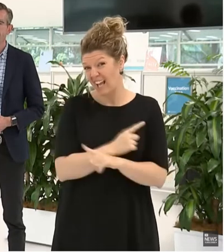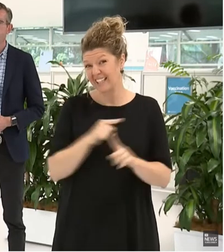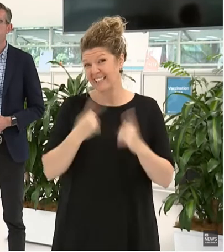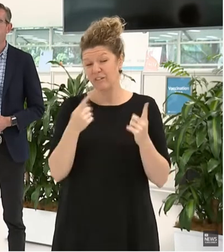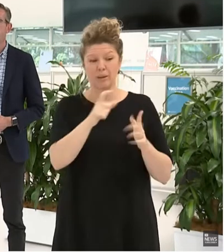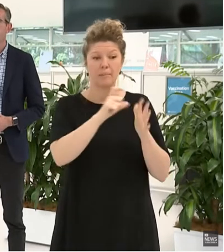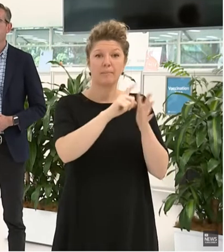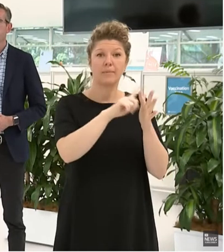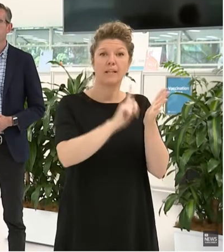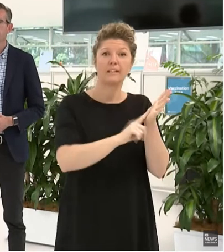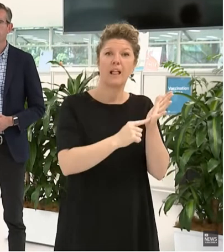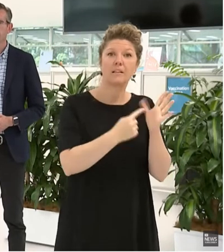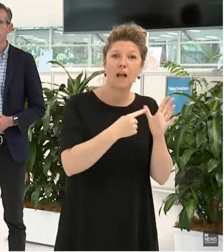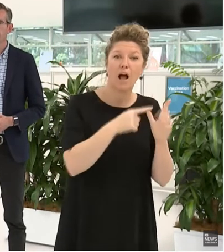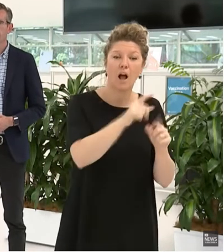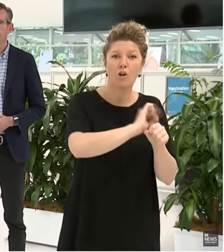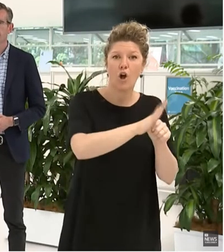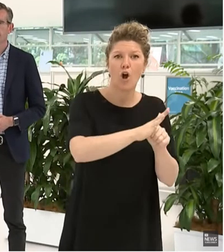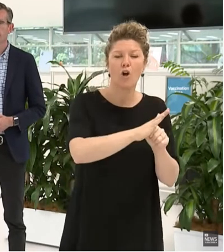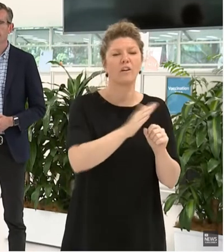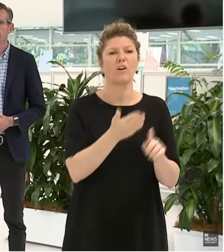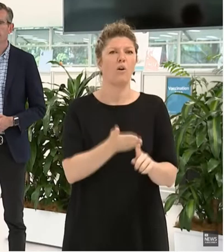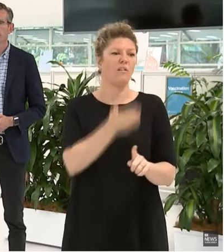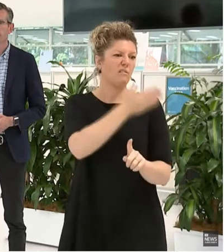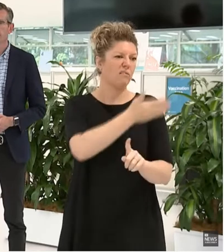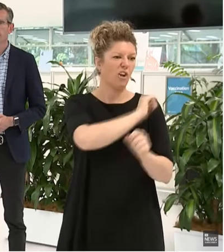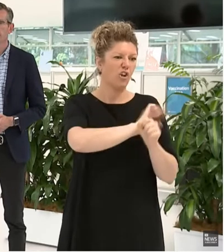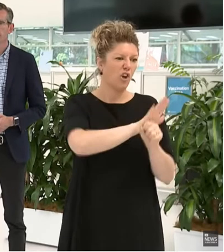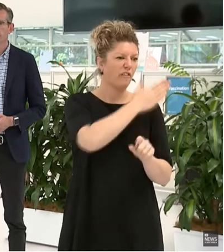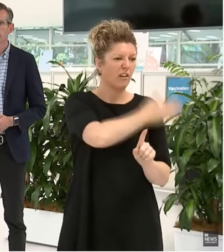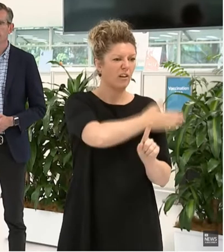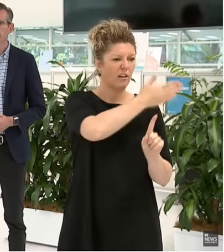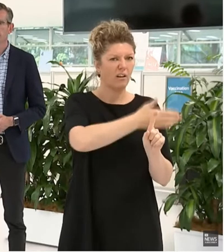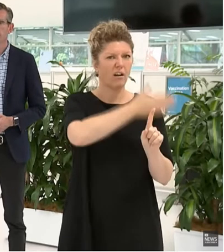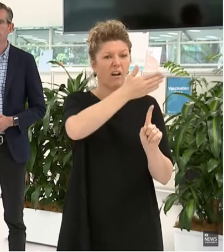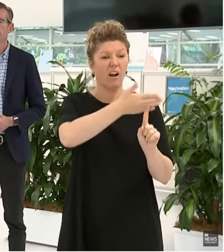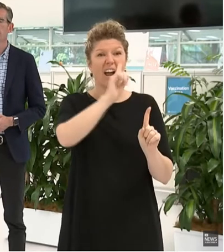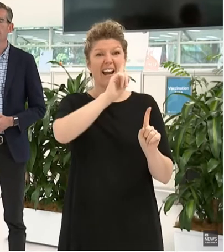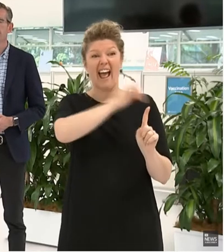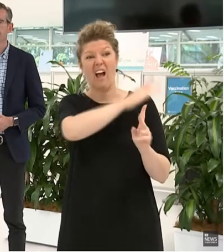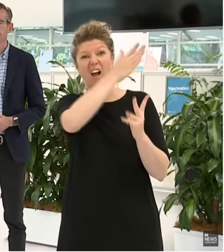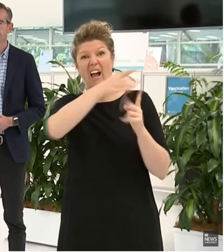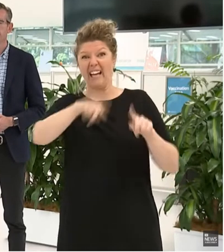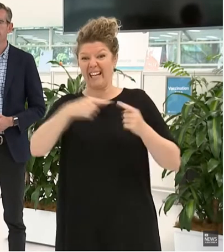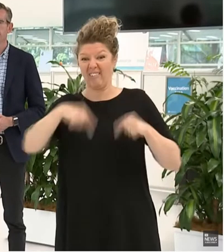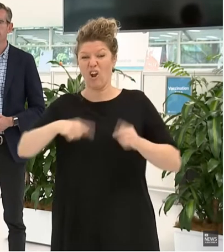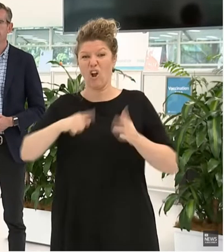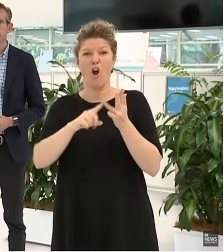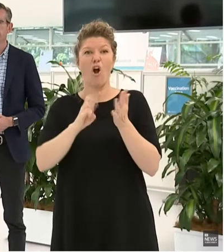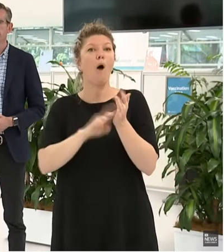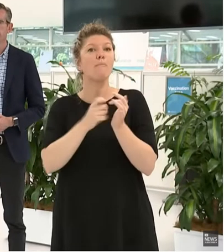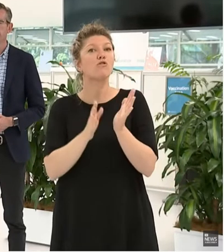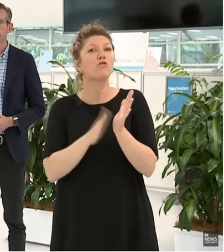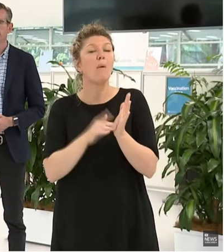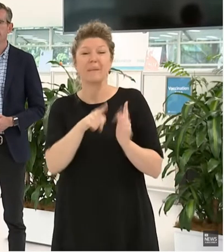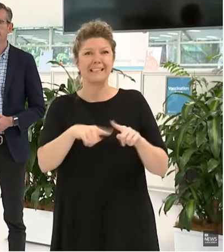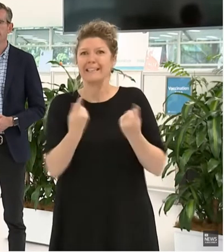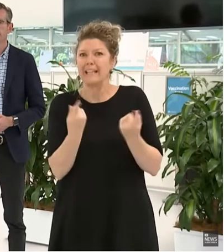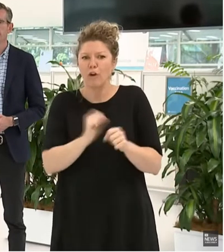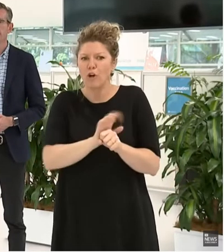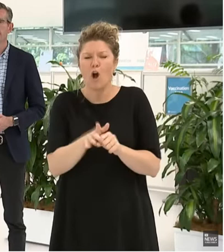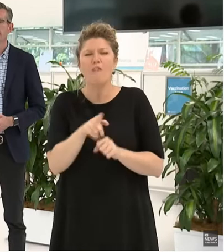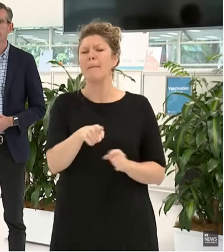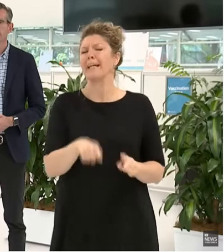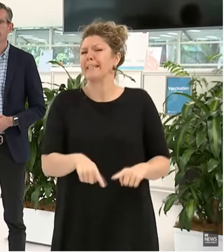the Delta, it's no longer the earlier variants. It's a variant that we know is very transmissible but not causing the same level